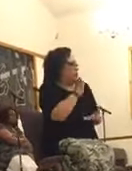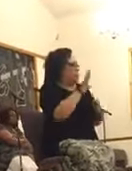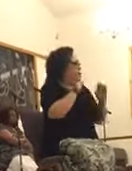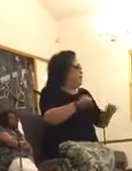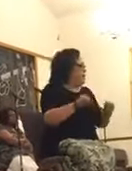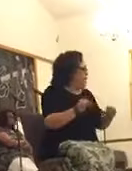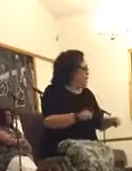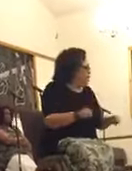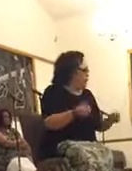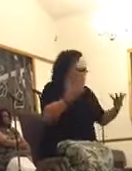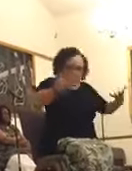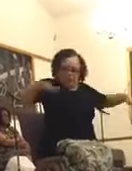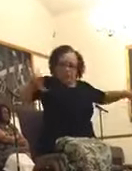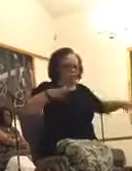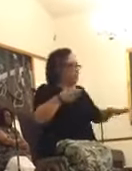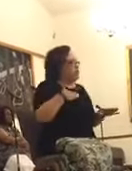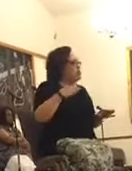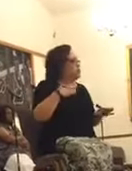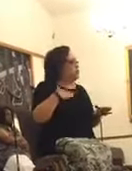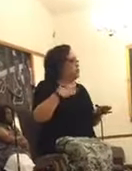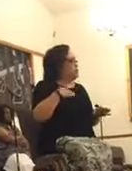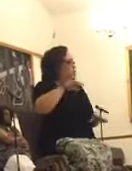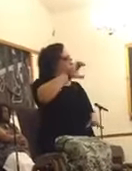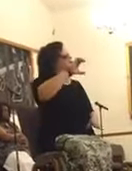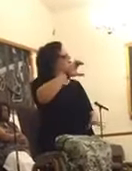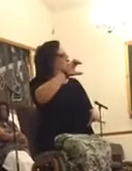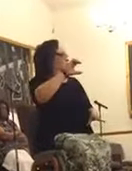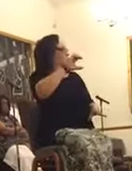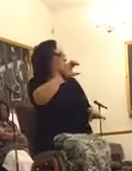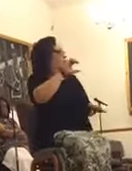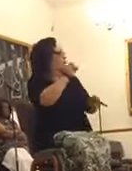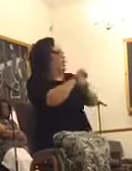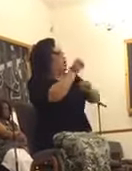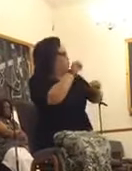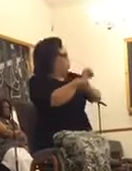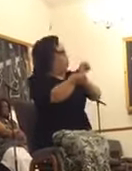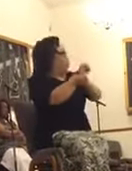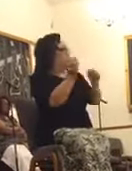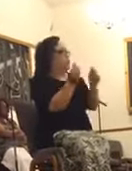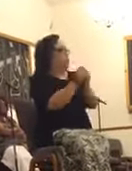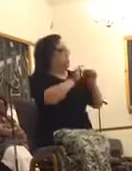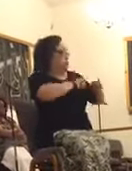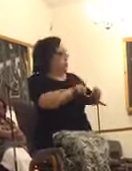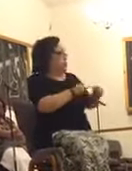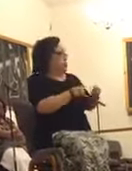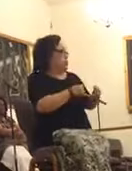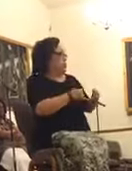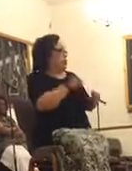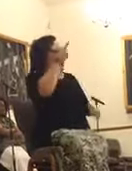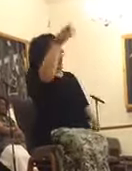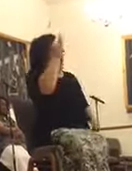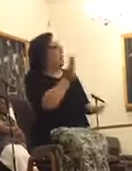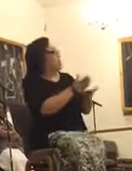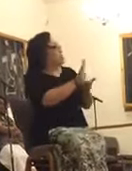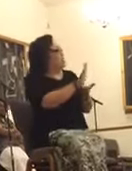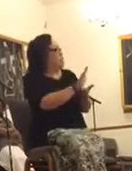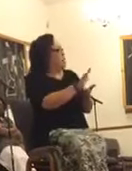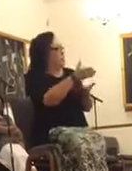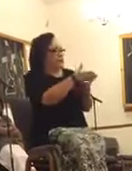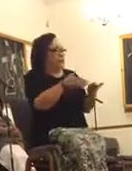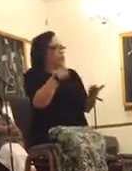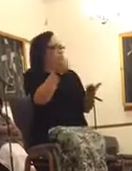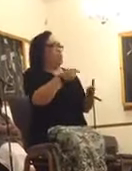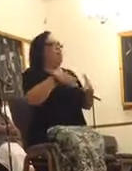to finish my course with joy. Isn't God all right? And somebody